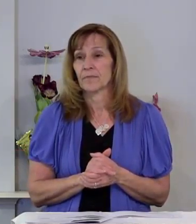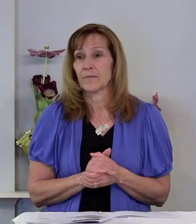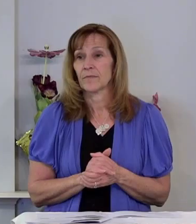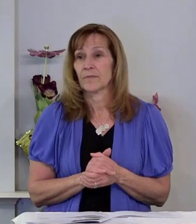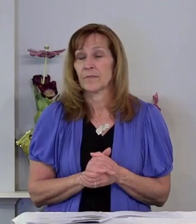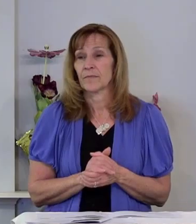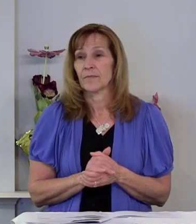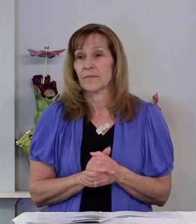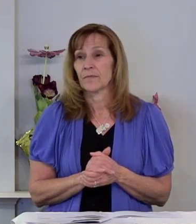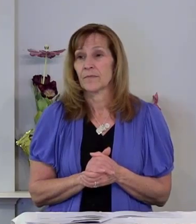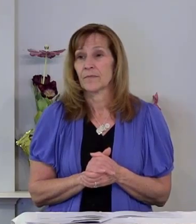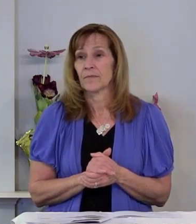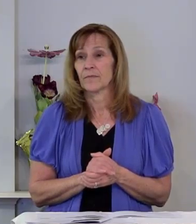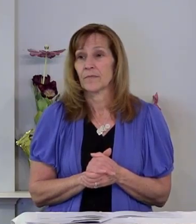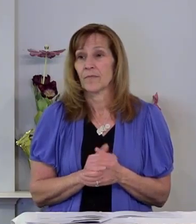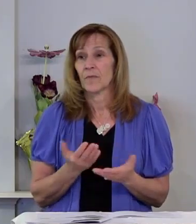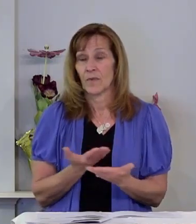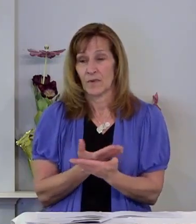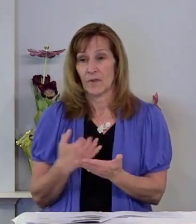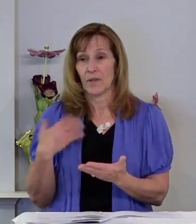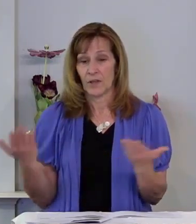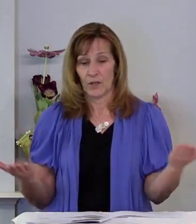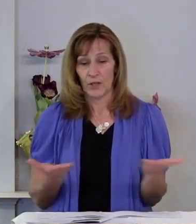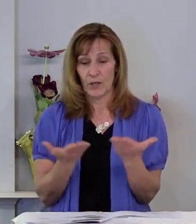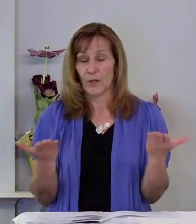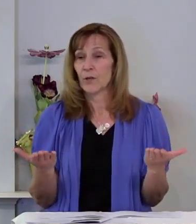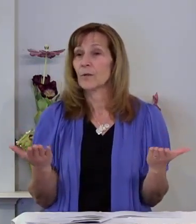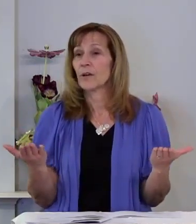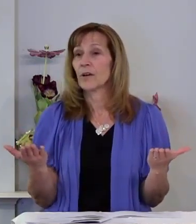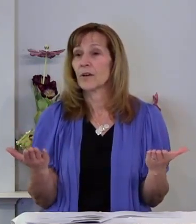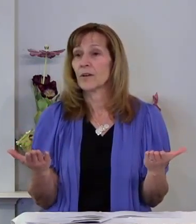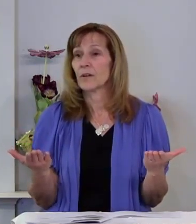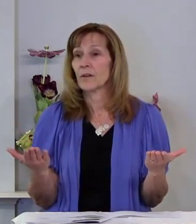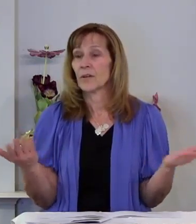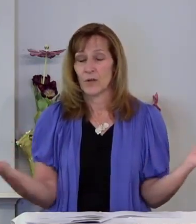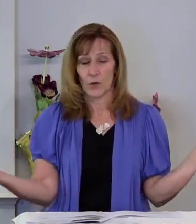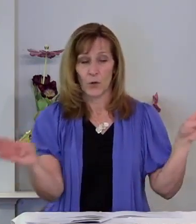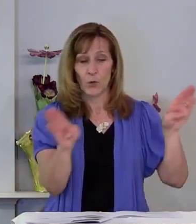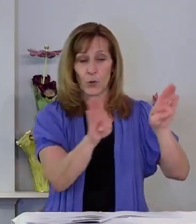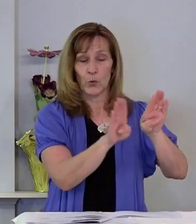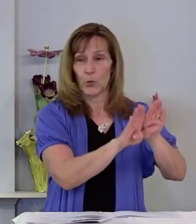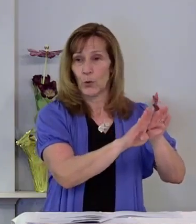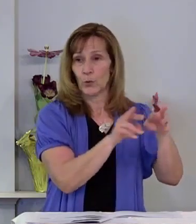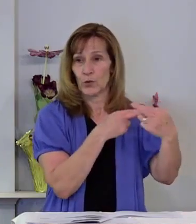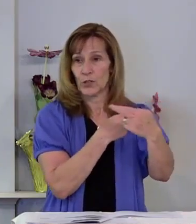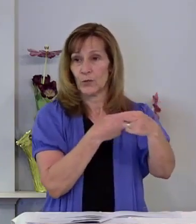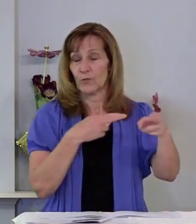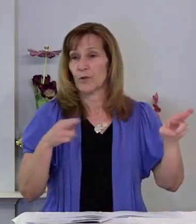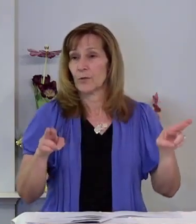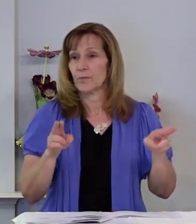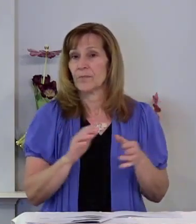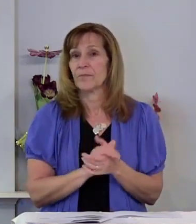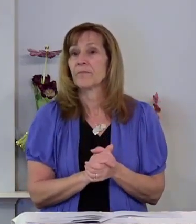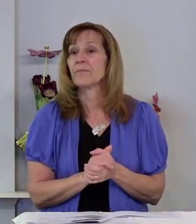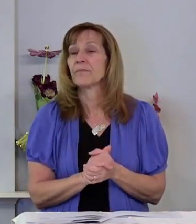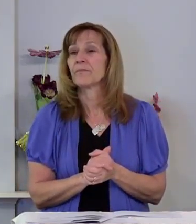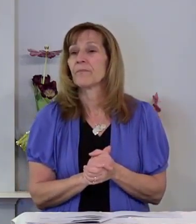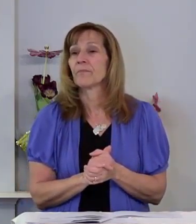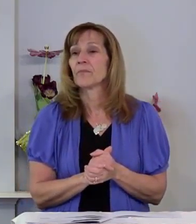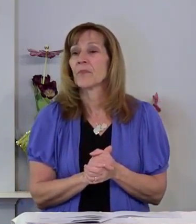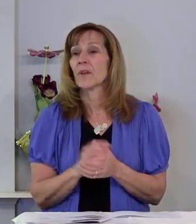As you have been forgiven, so forgive. As you have been brought out of death into life, announce that